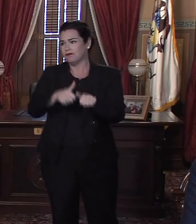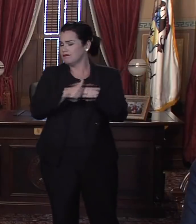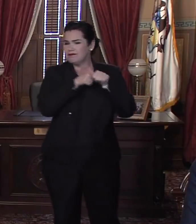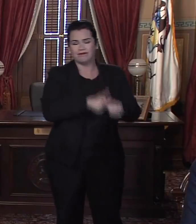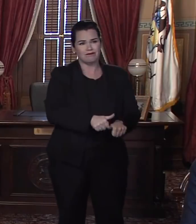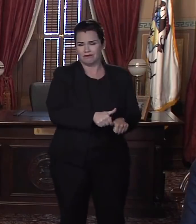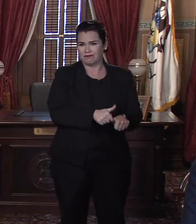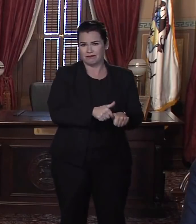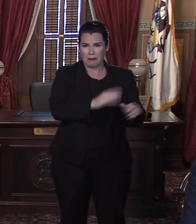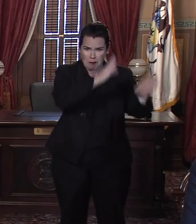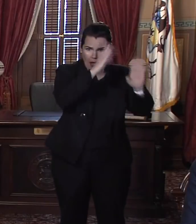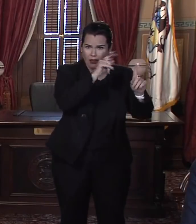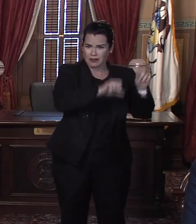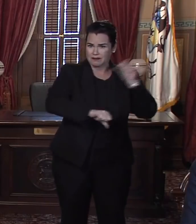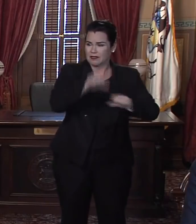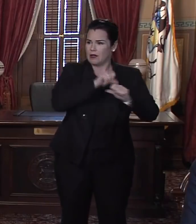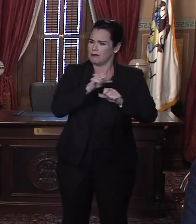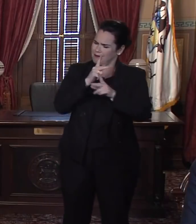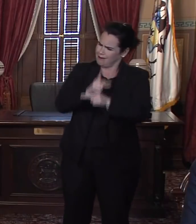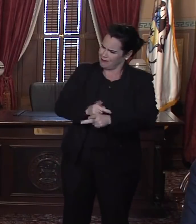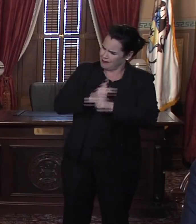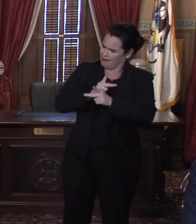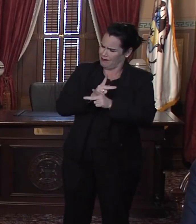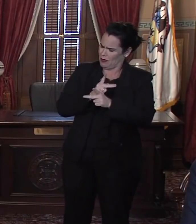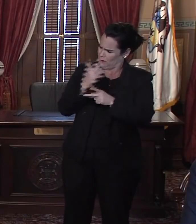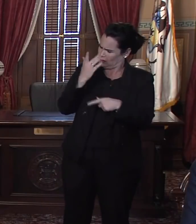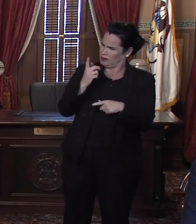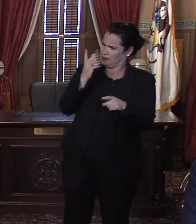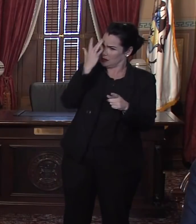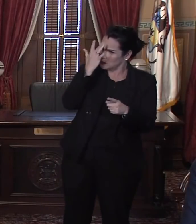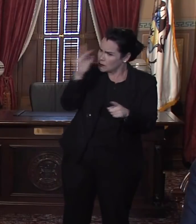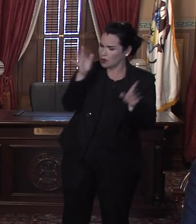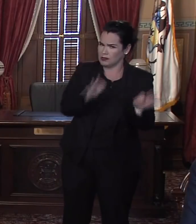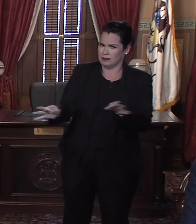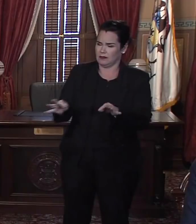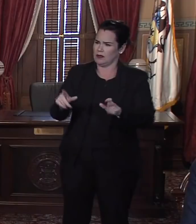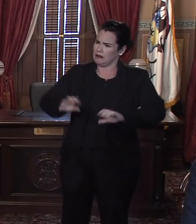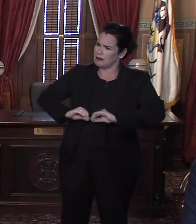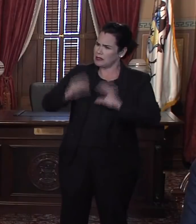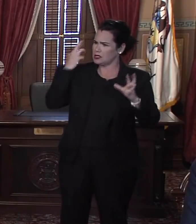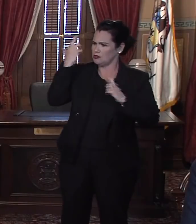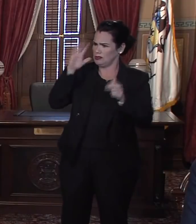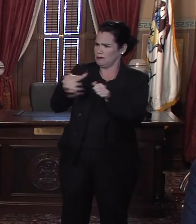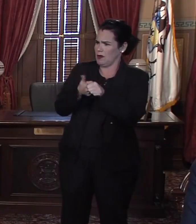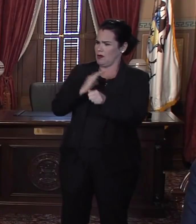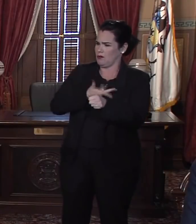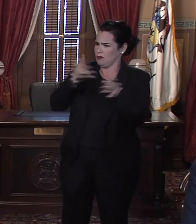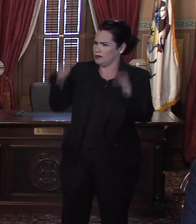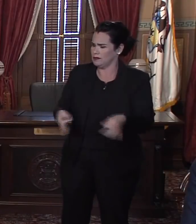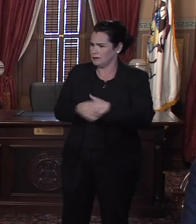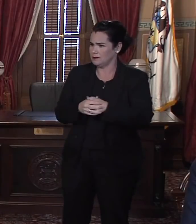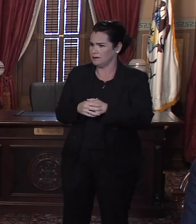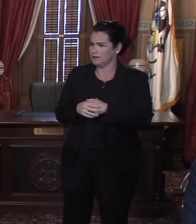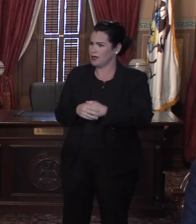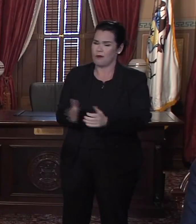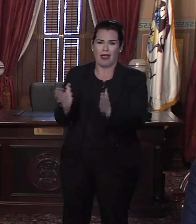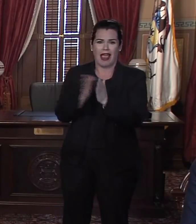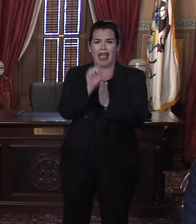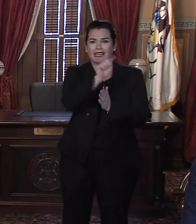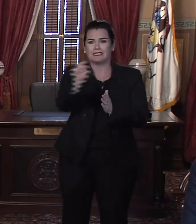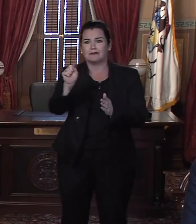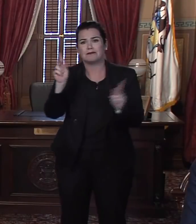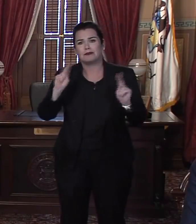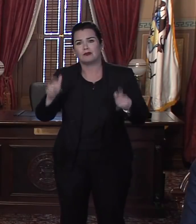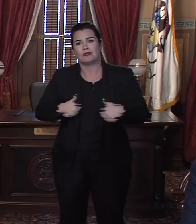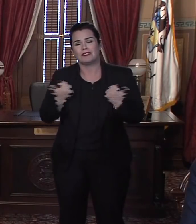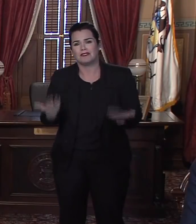be smart about the decisions we're making, be clear about why we're making them, and ask Michiganders to keep doing the right thing. By far